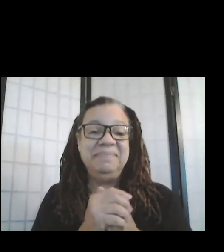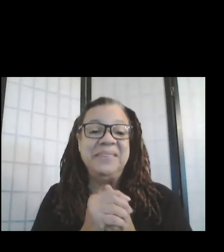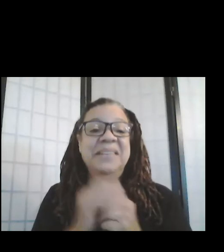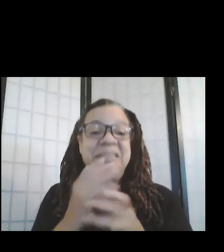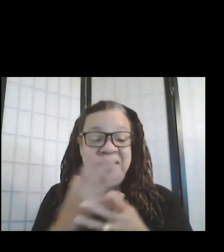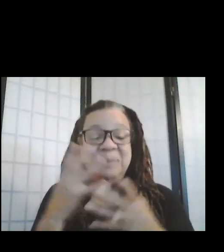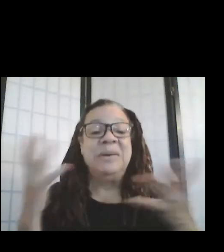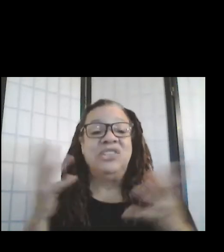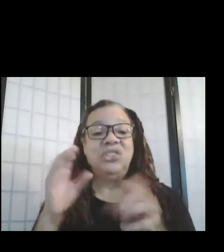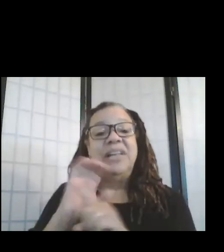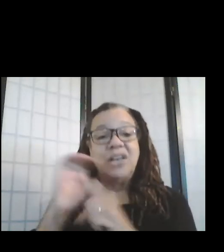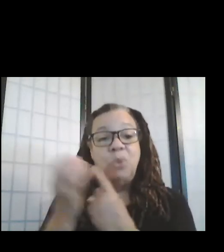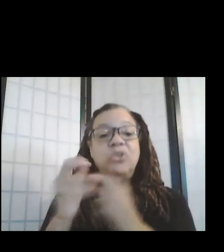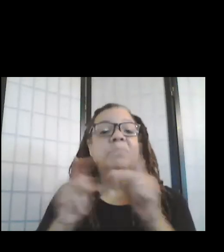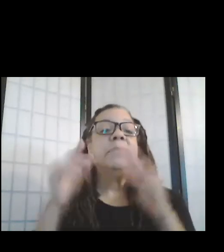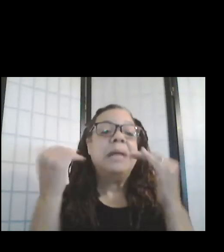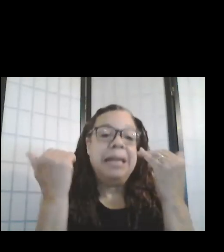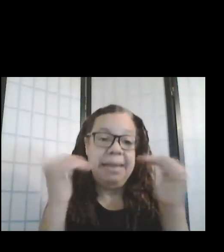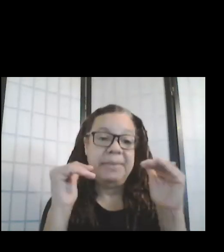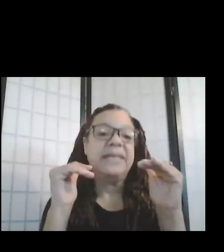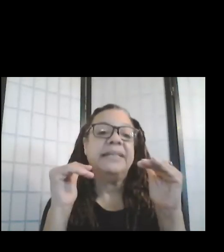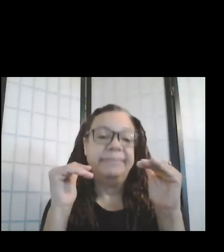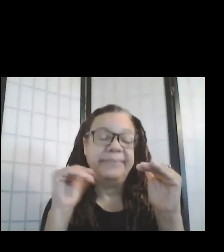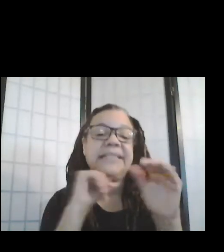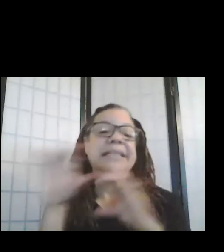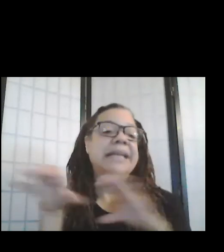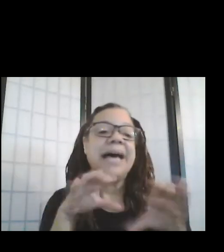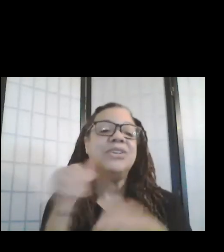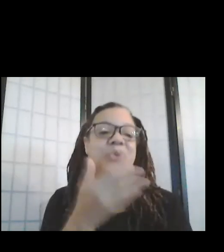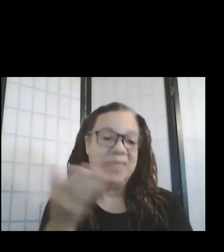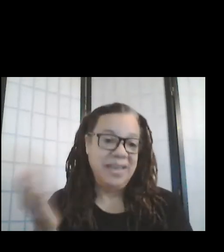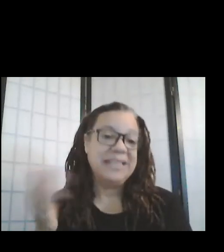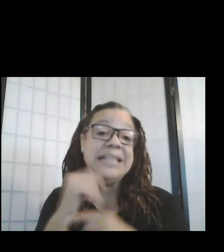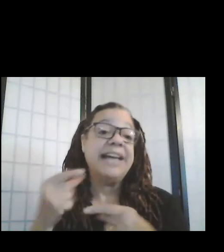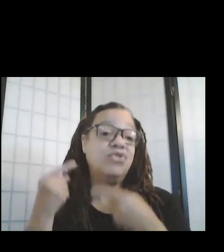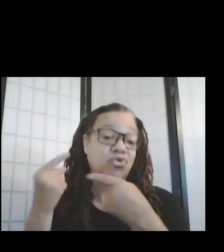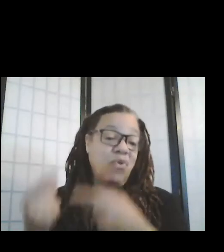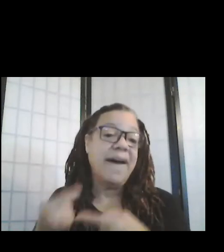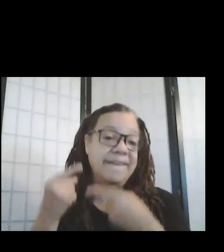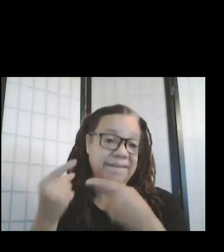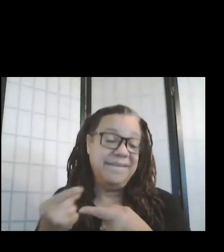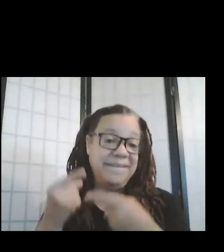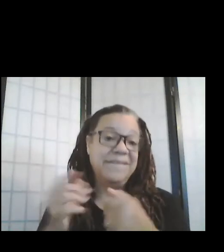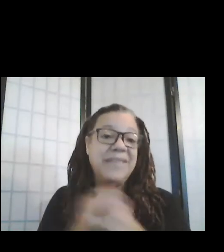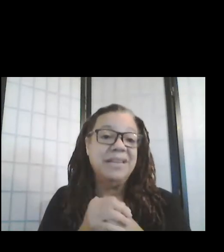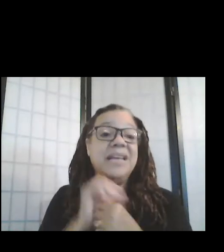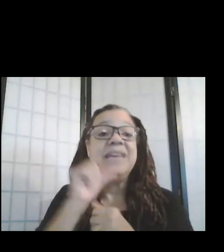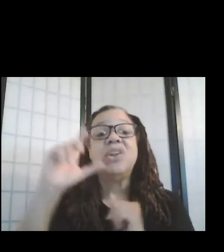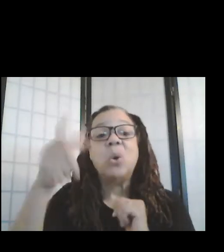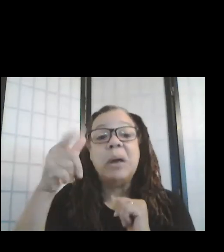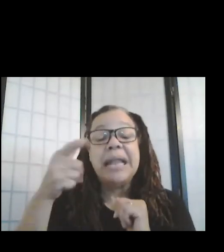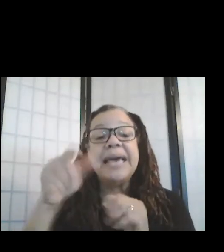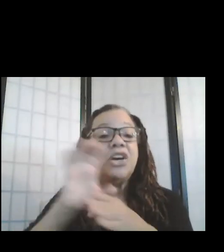in our culture, people are limited to not do things, to not strive to do things. So to me, even though her later career didn't reach